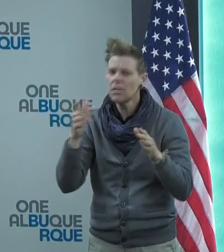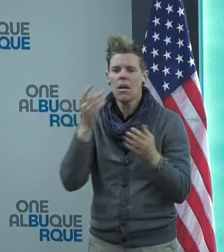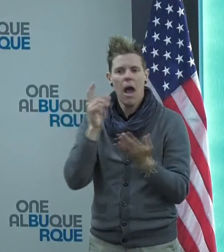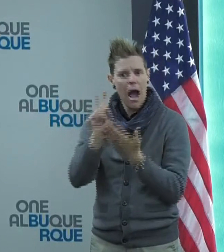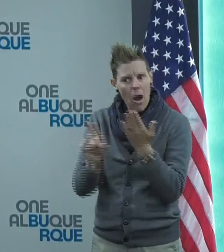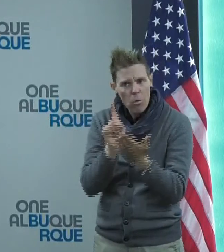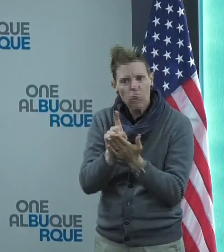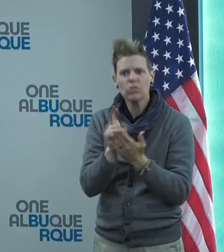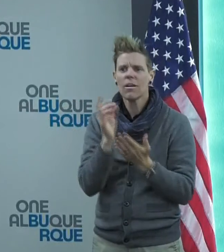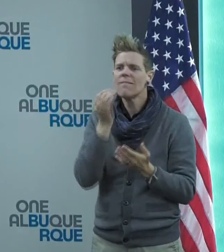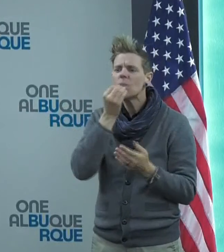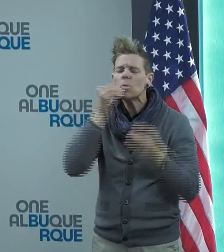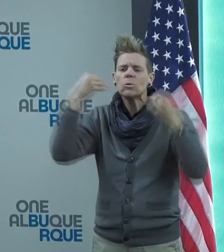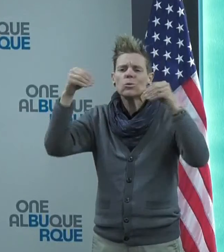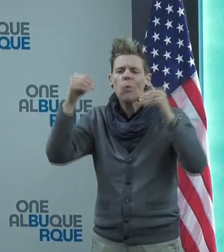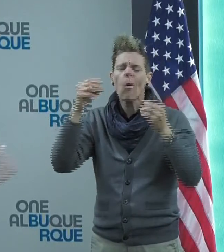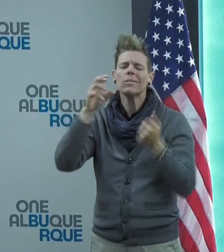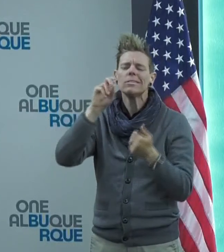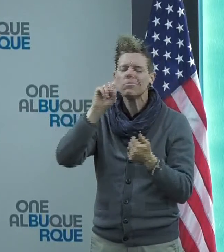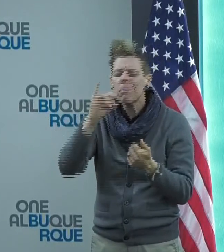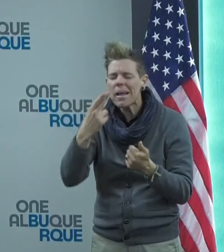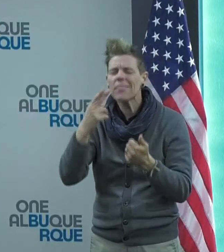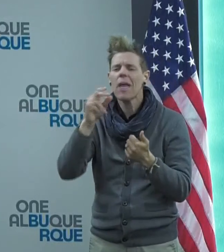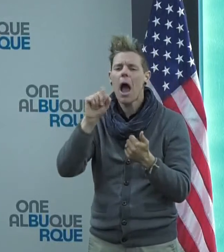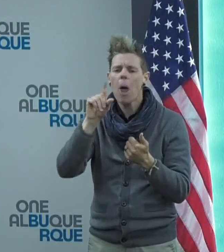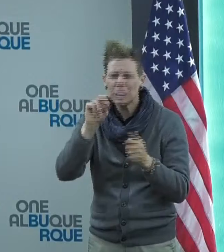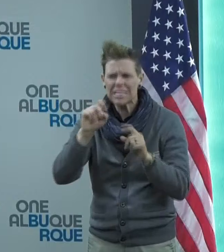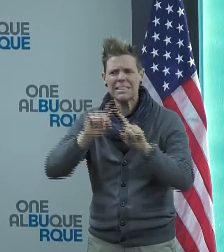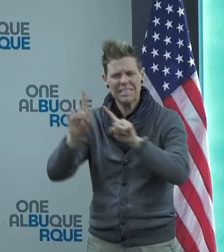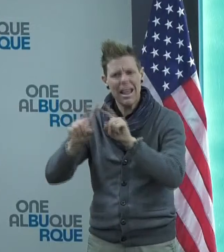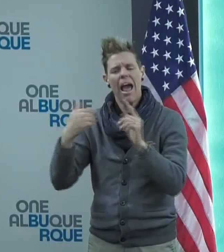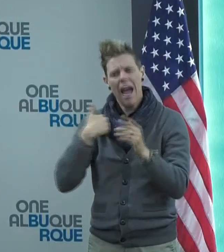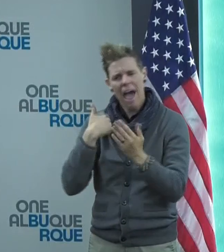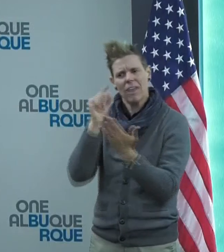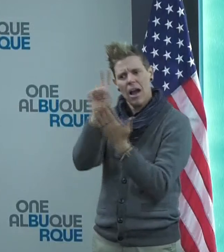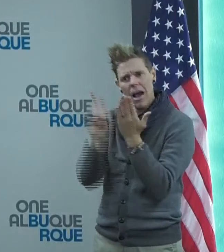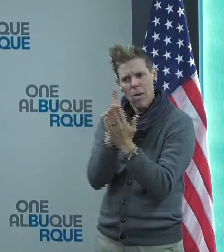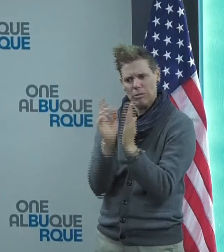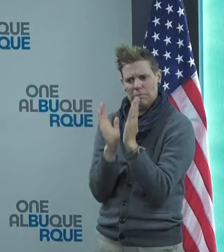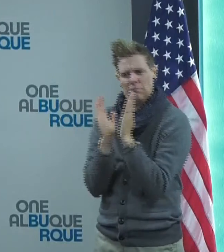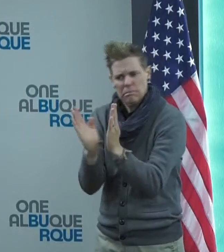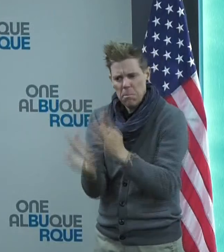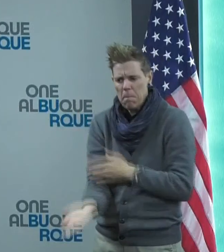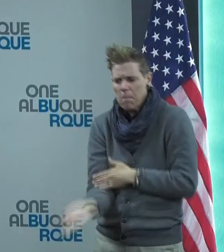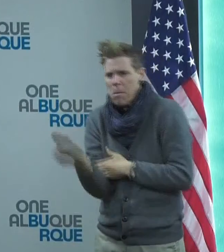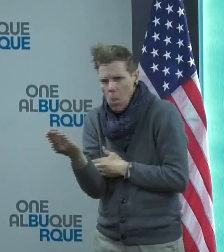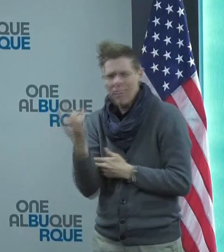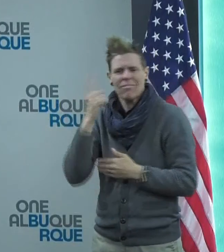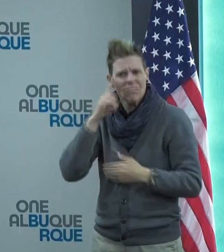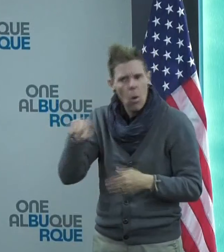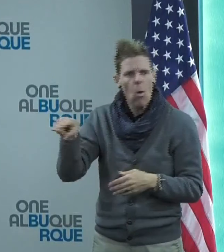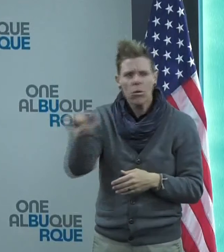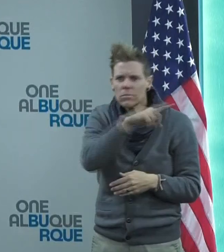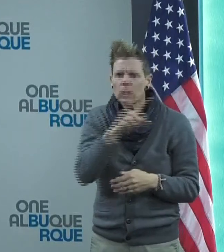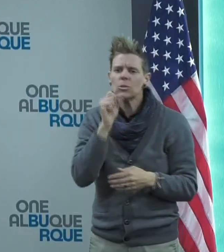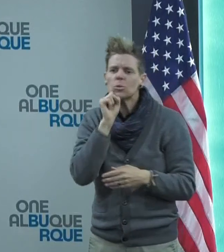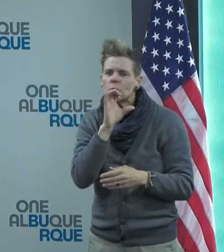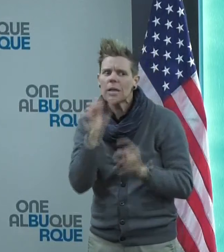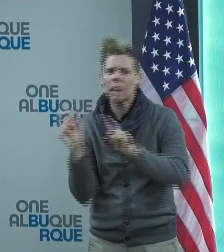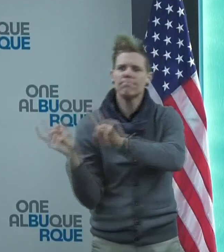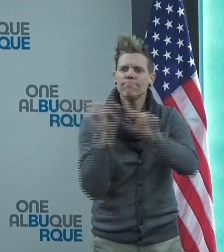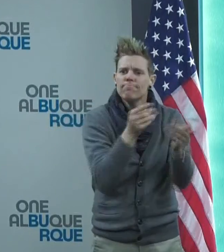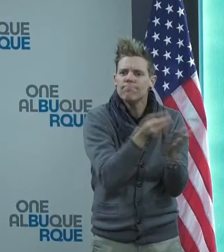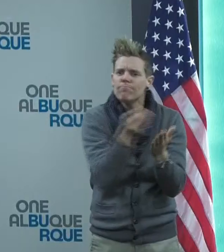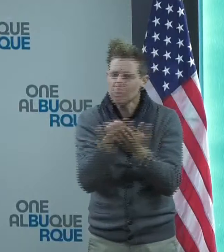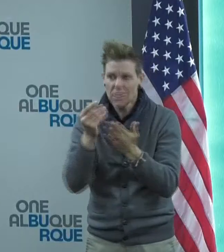retailers and grocery stores to do senior hours. And that is part of our emergency order, so it's a request, but it's also, again,